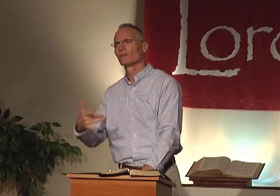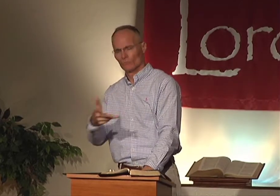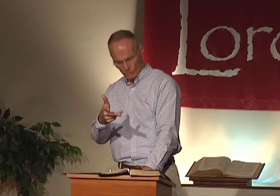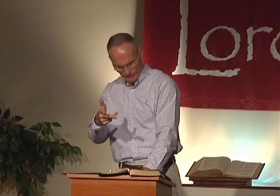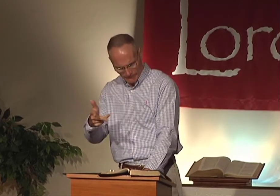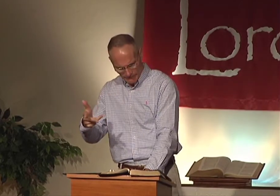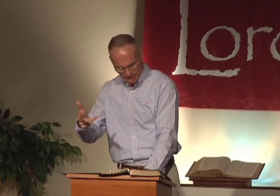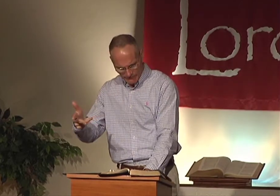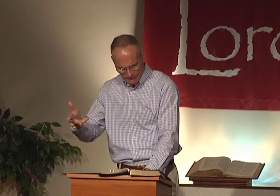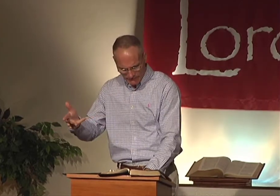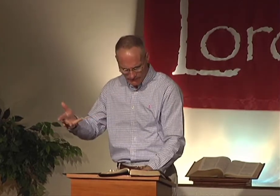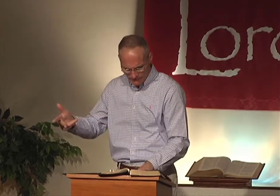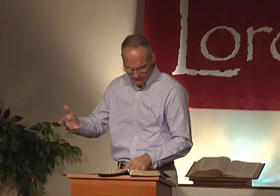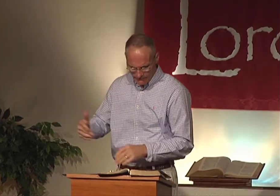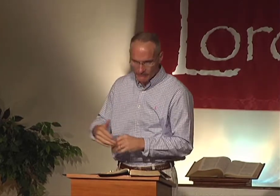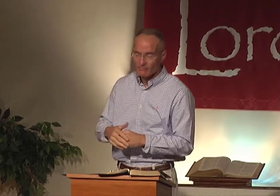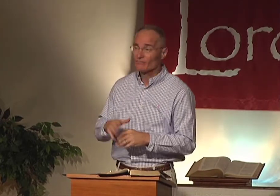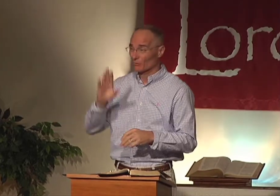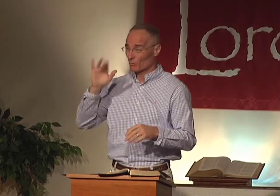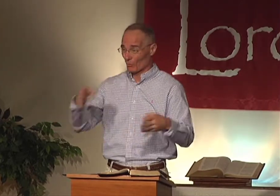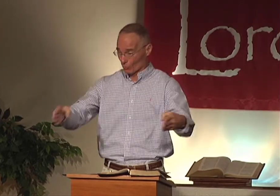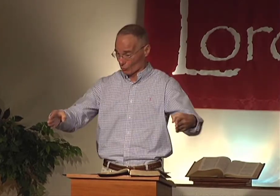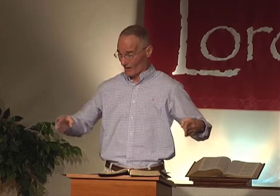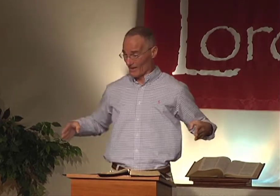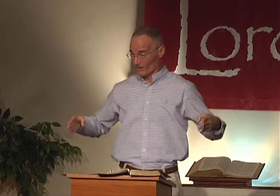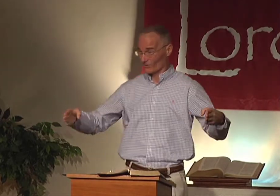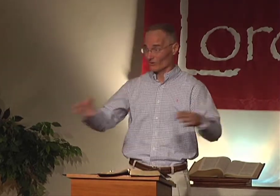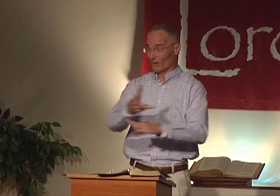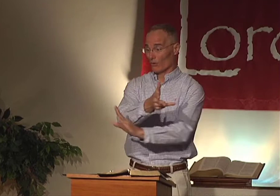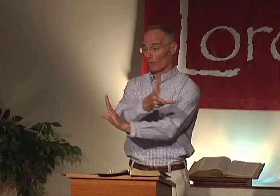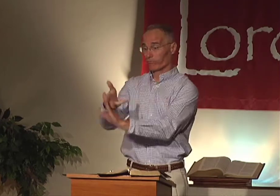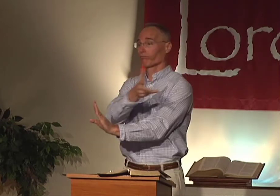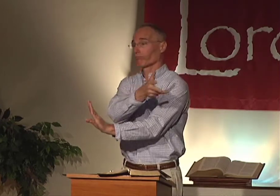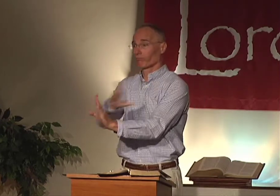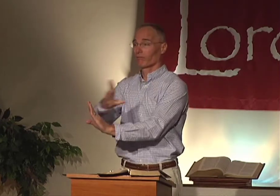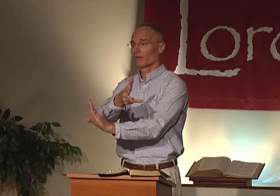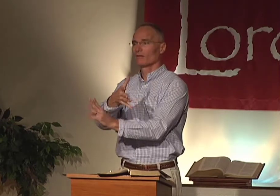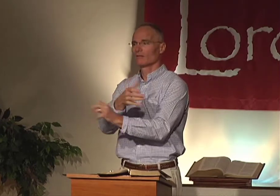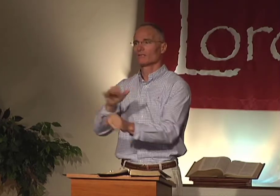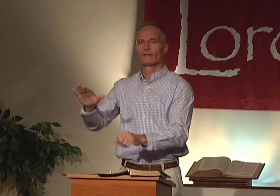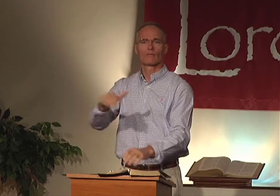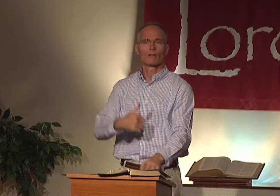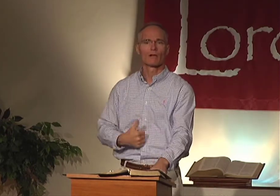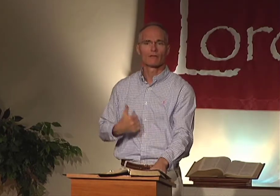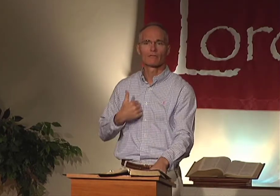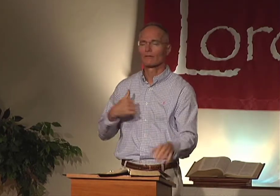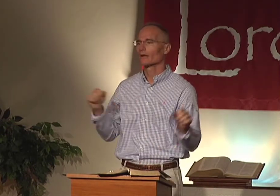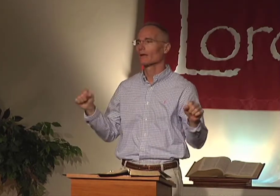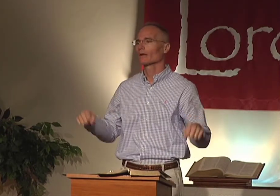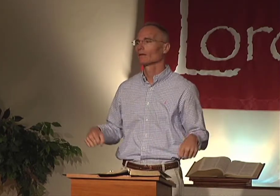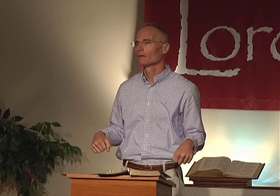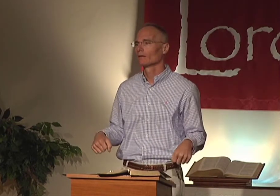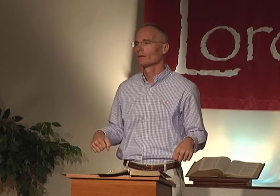we drift. Sometimes we drift. And those rails, when you hit them, they can save your